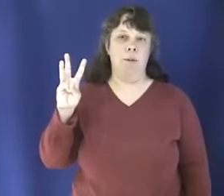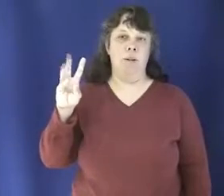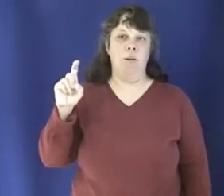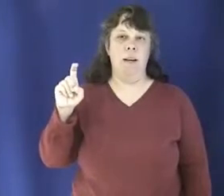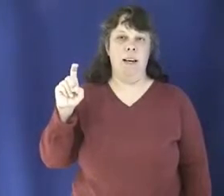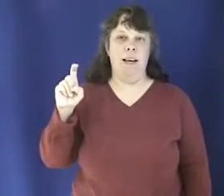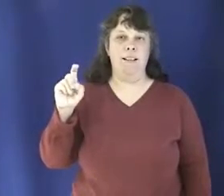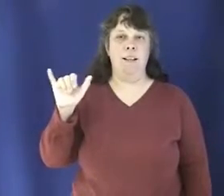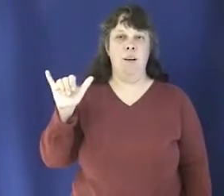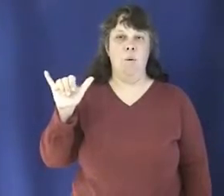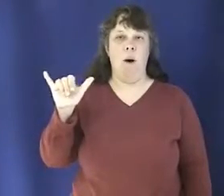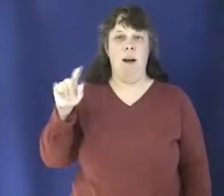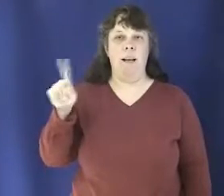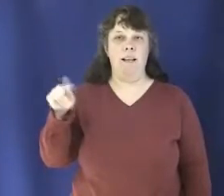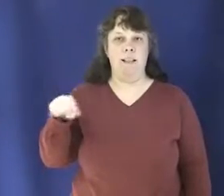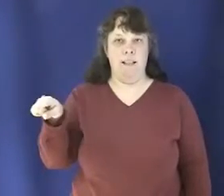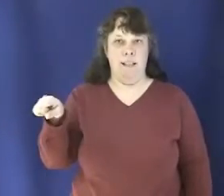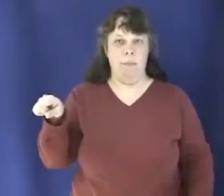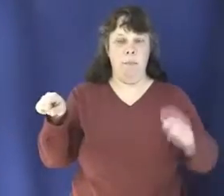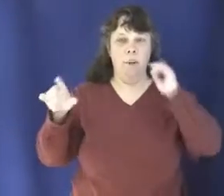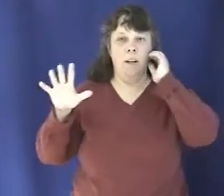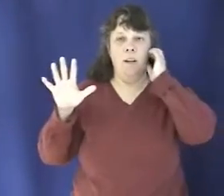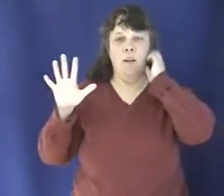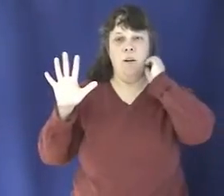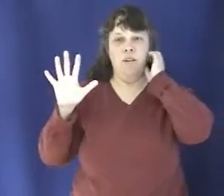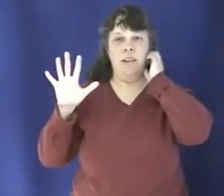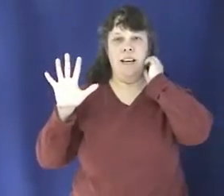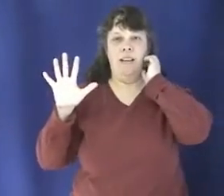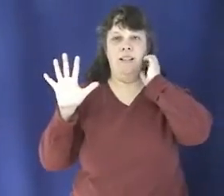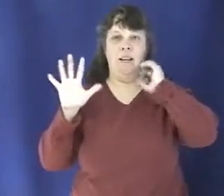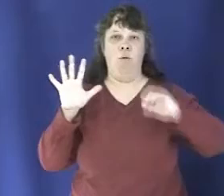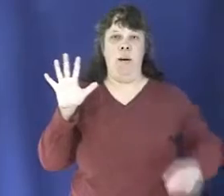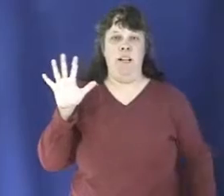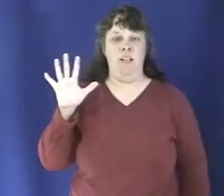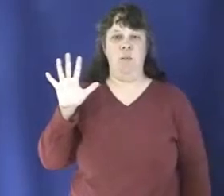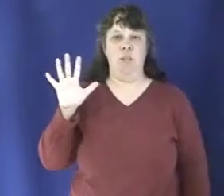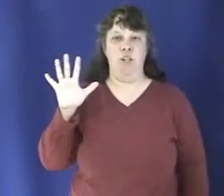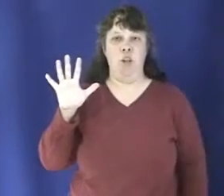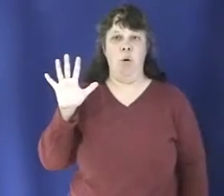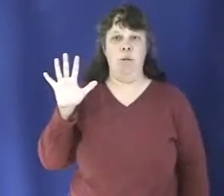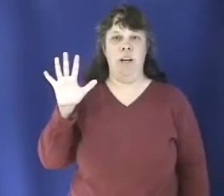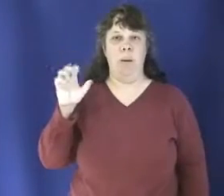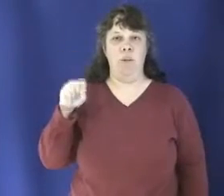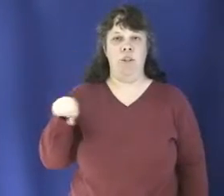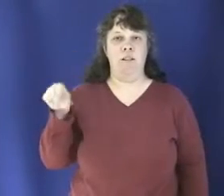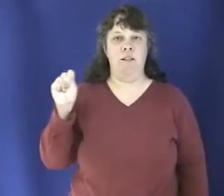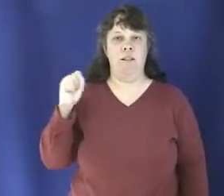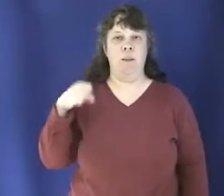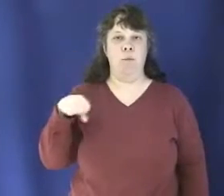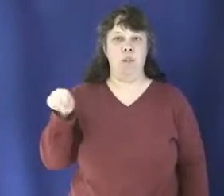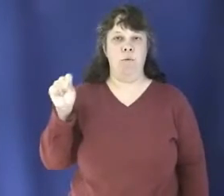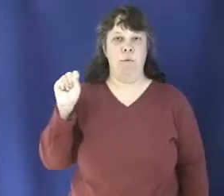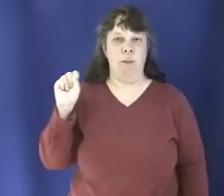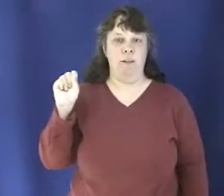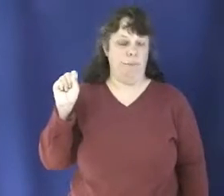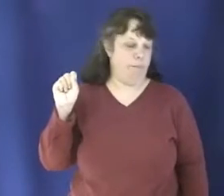W, X, Y, Z. Notice the hand stayed right in this position the whole time with just some wrist movements.